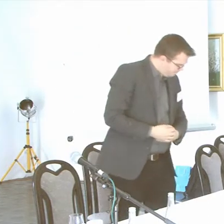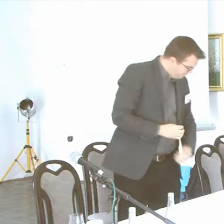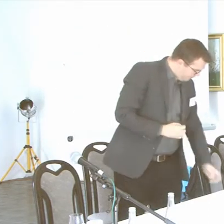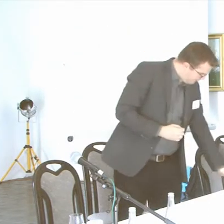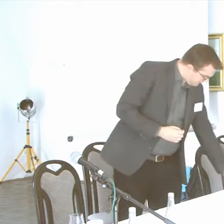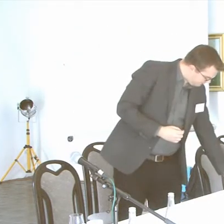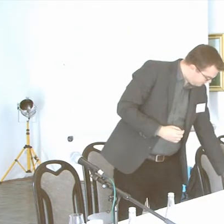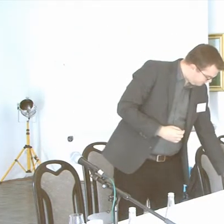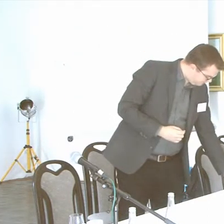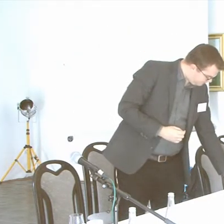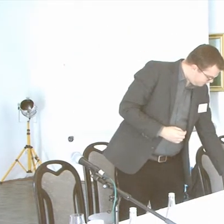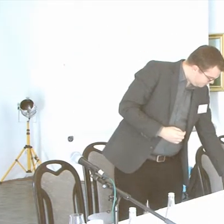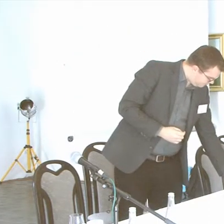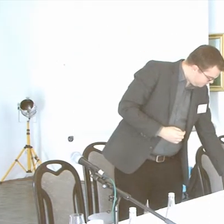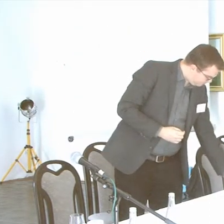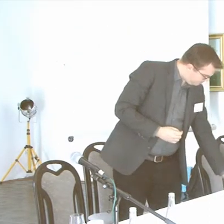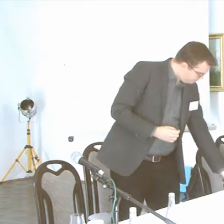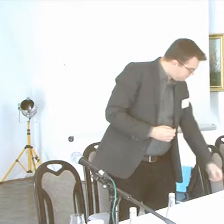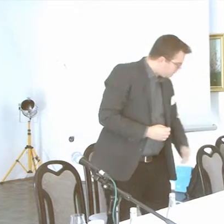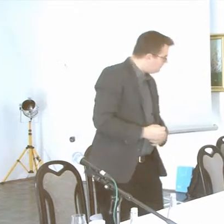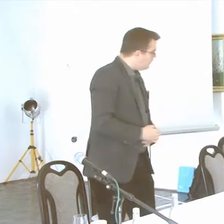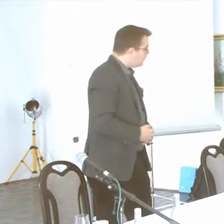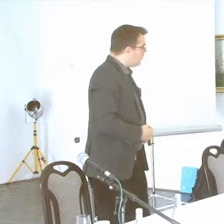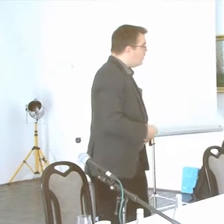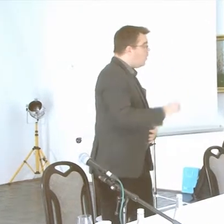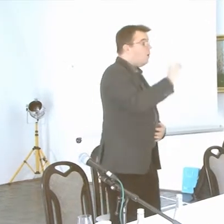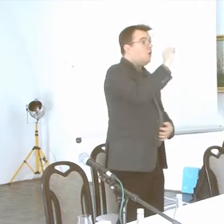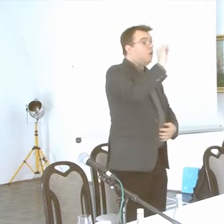ourselves as disabled, but as a linguistic minority.